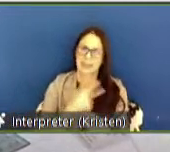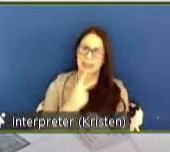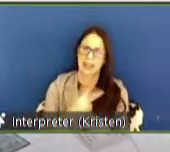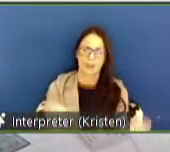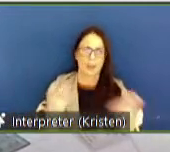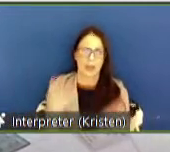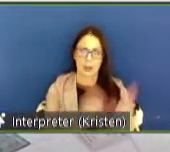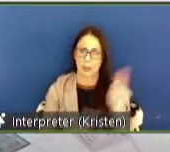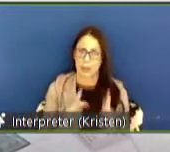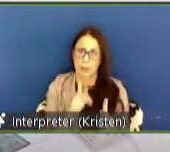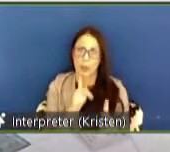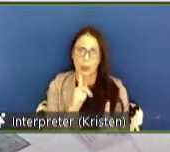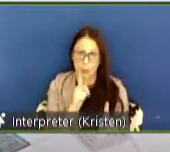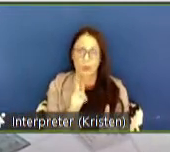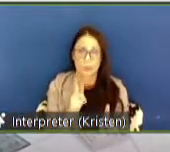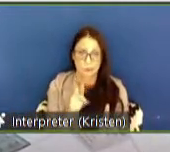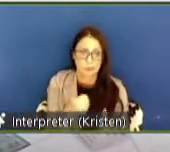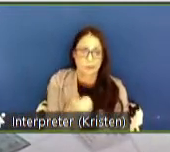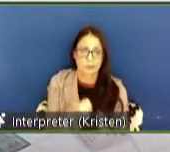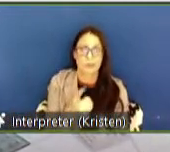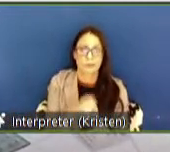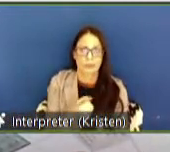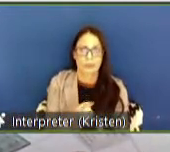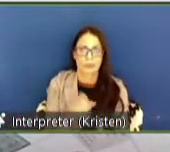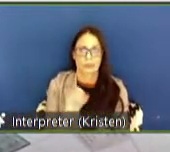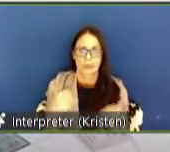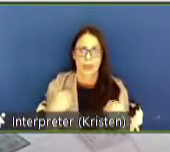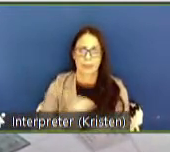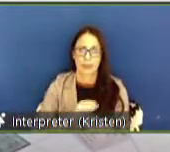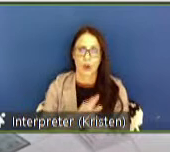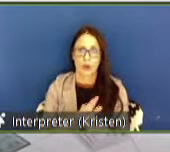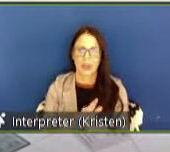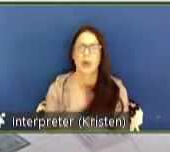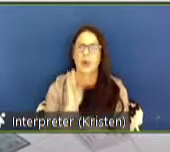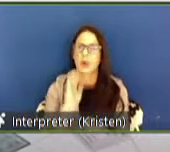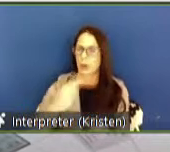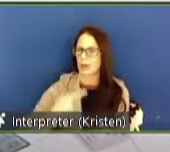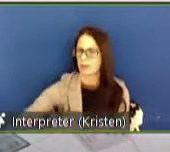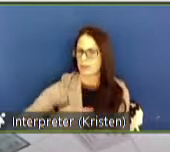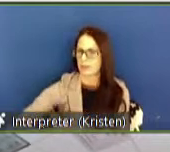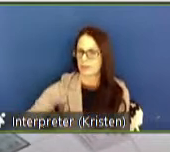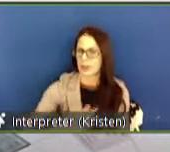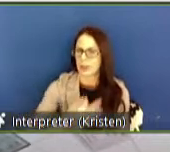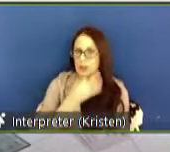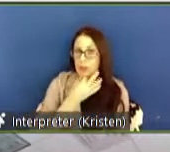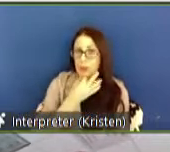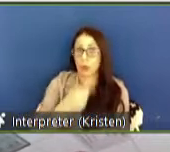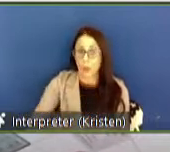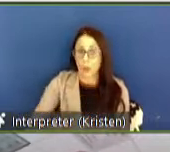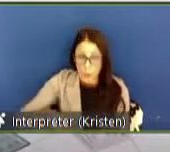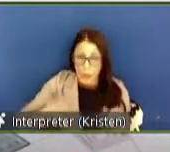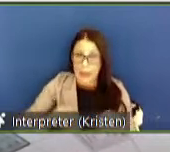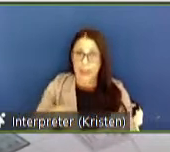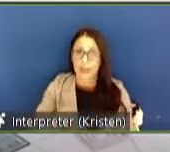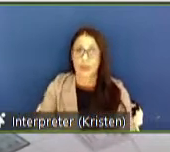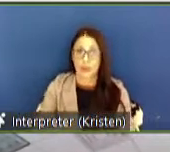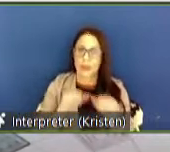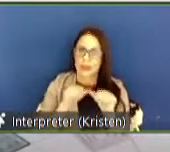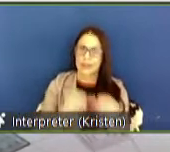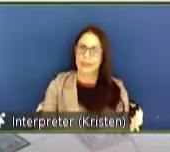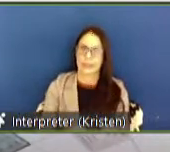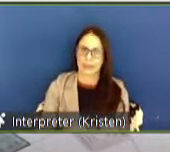with COVID. And we'll talk in a bit about what we can do to continue to bring these COVID hospitalizations